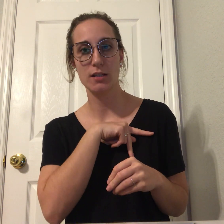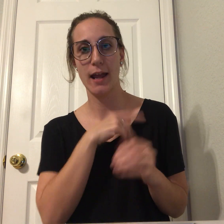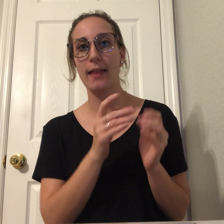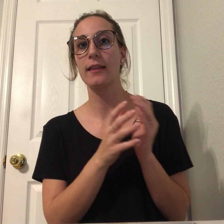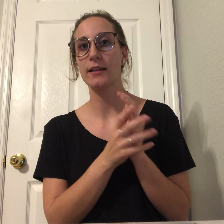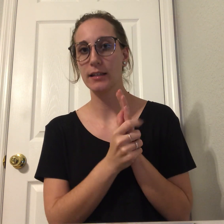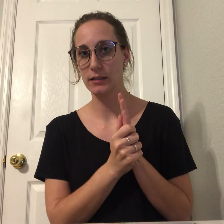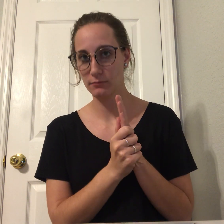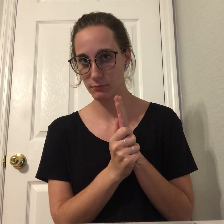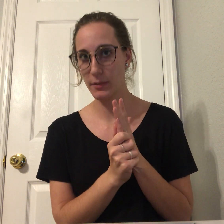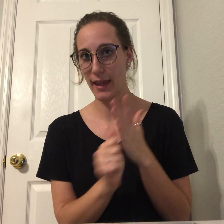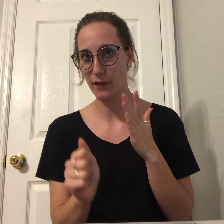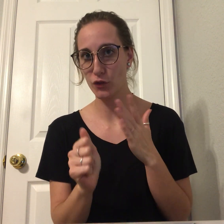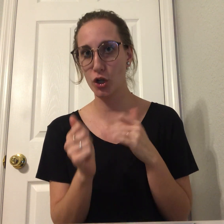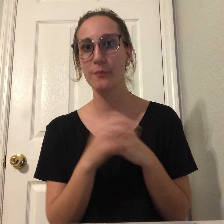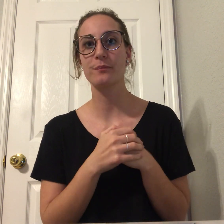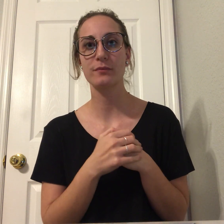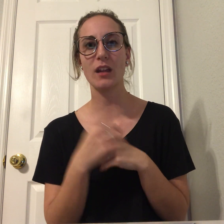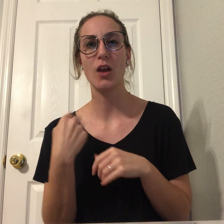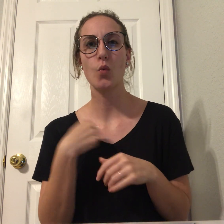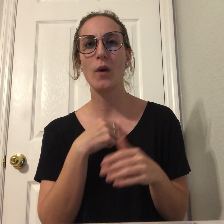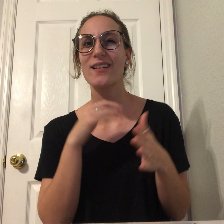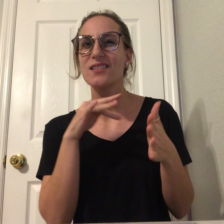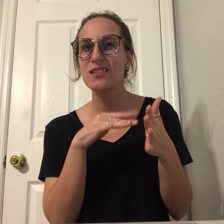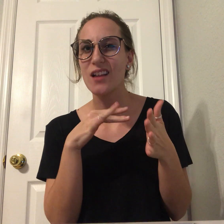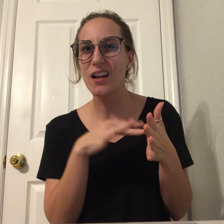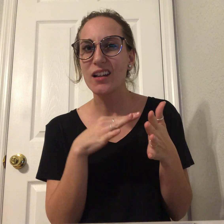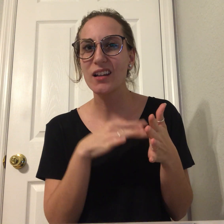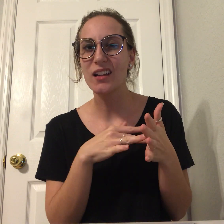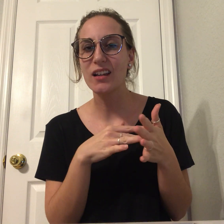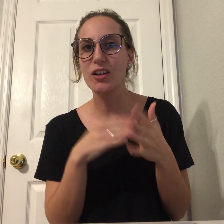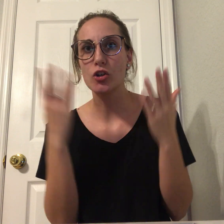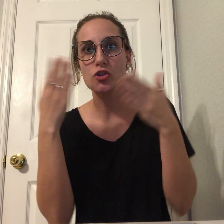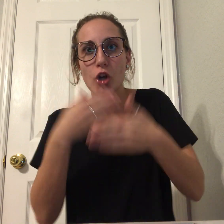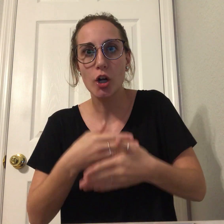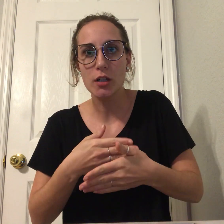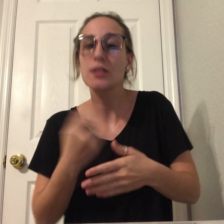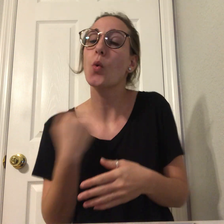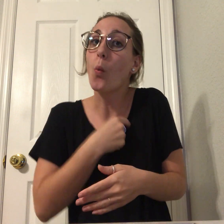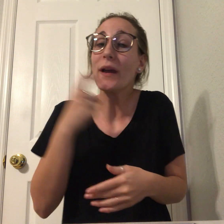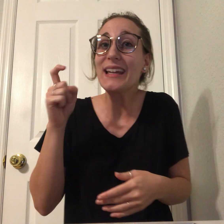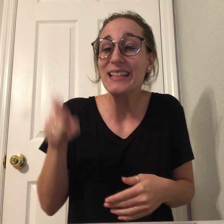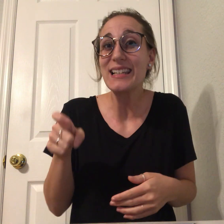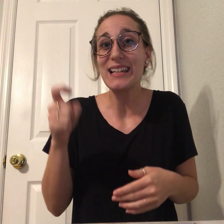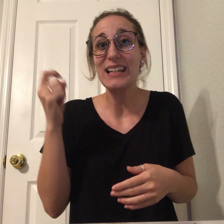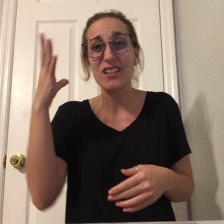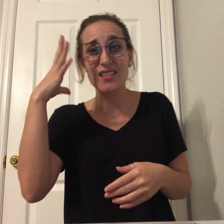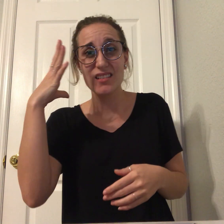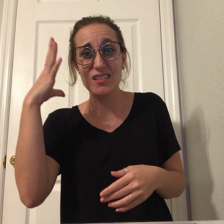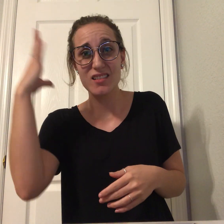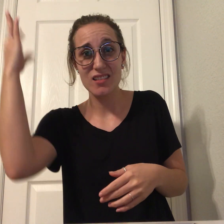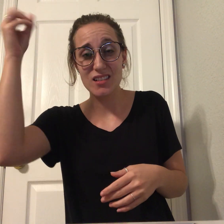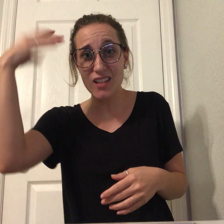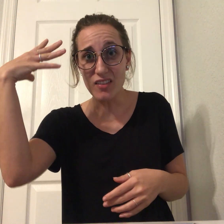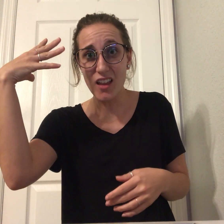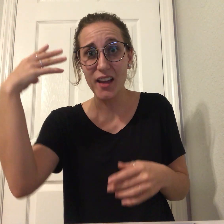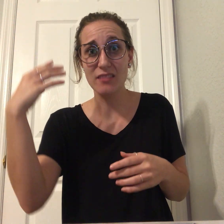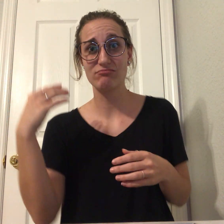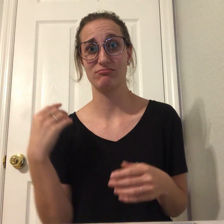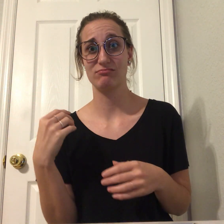and darkness and circadian rhythms. We need sunlight. Being stuck in your house in the darkness, not good. Not good. And